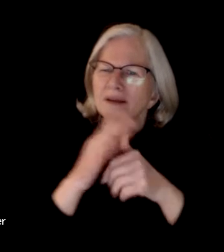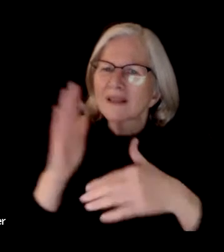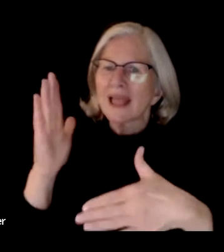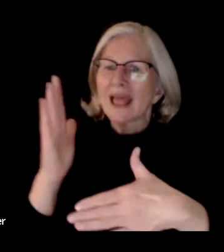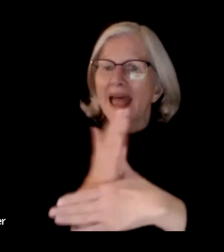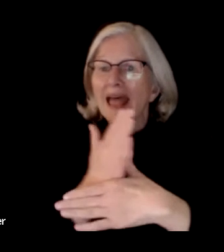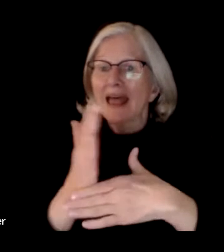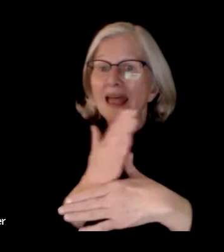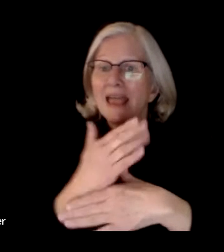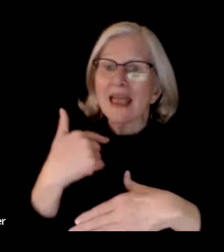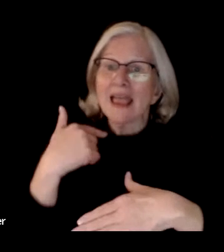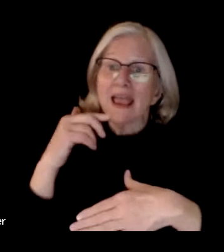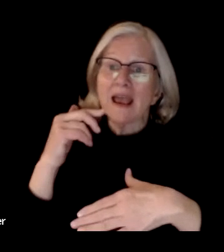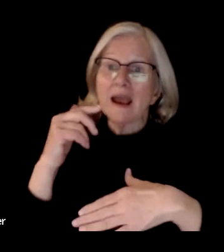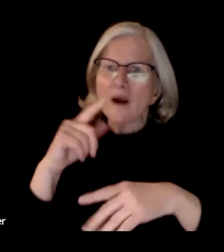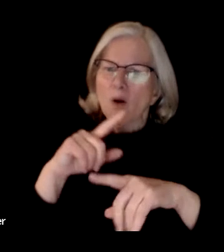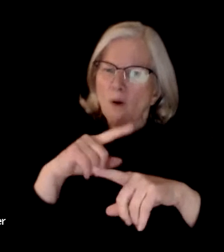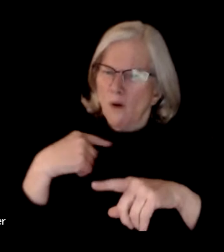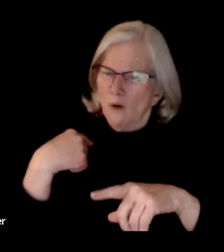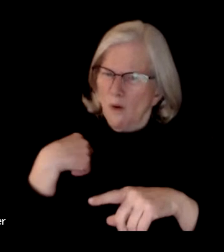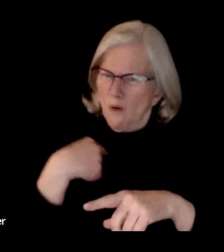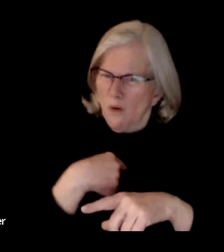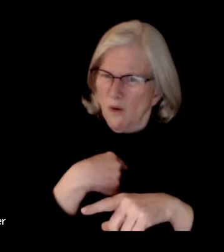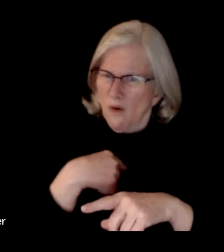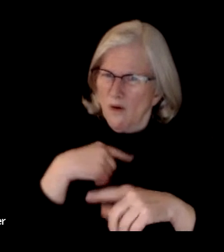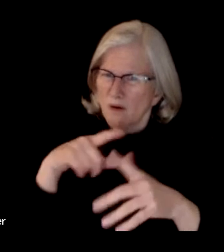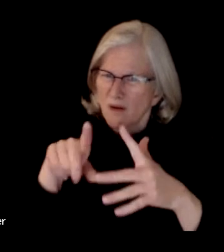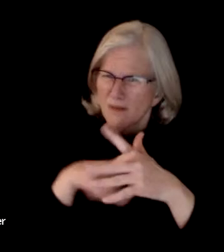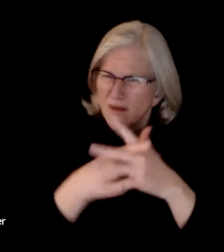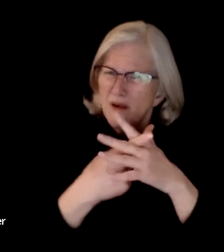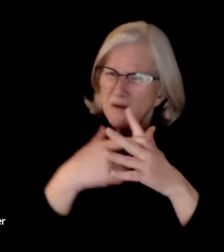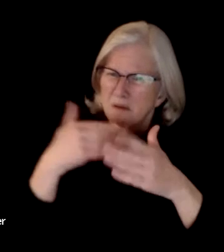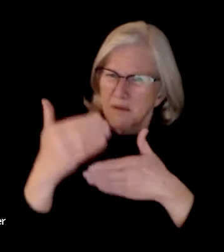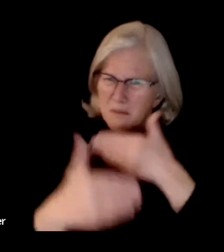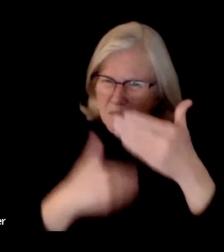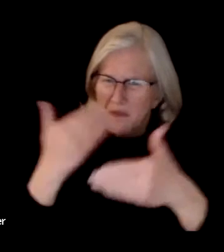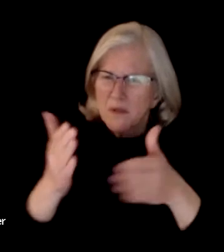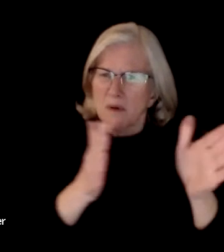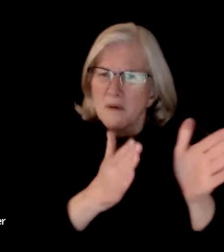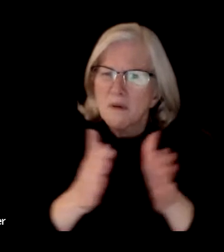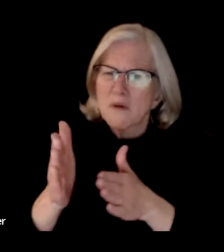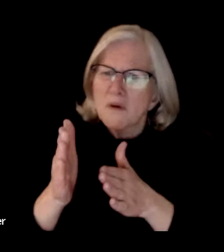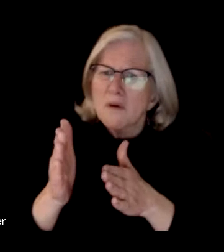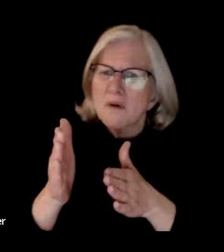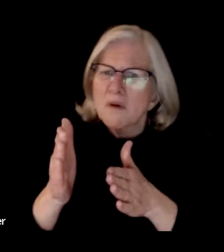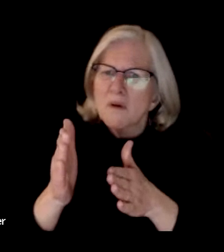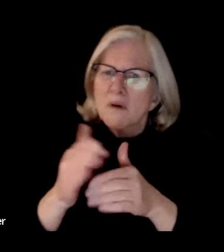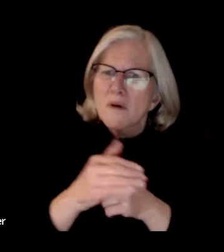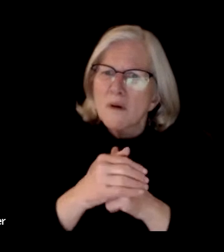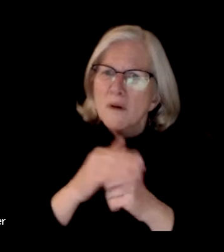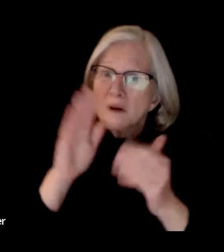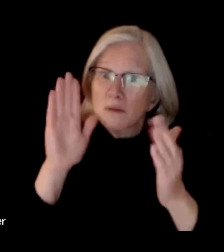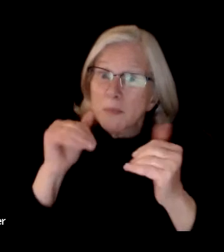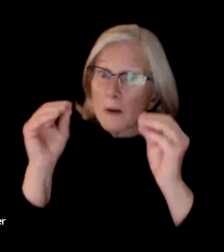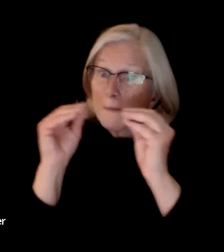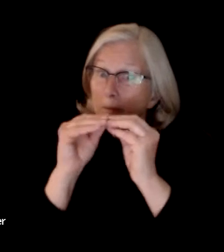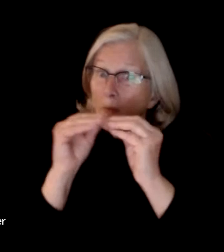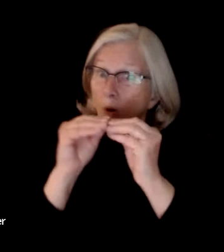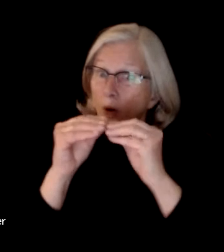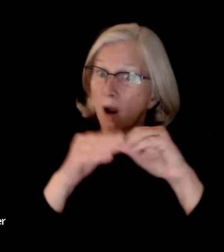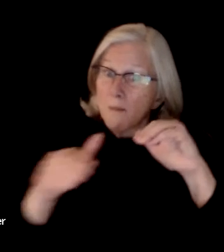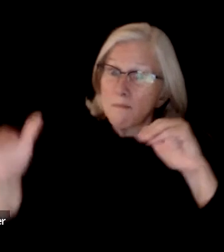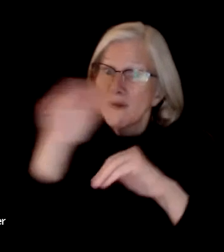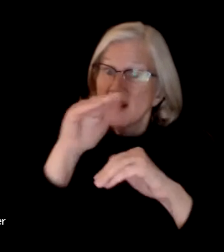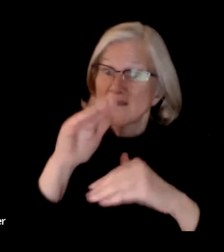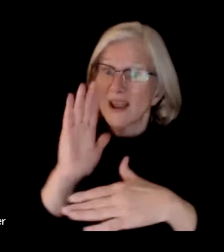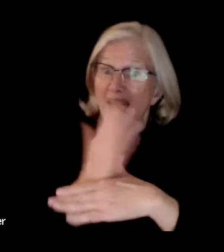okay, but we were part of the initial process of planning all this out. And I wonder if we would have expected above average performance rather than average. So I